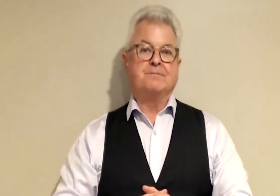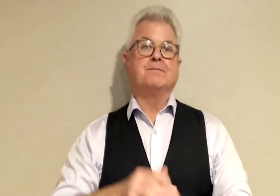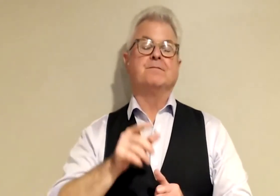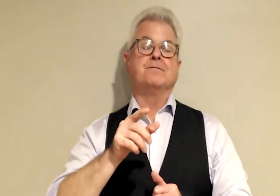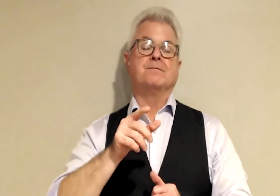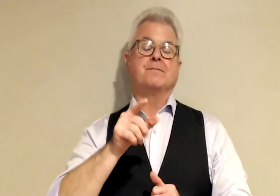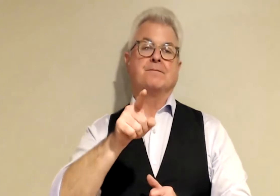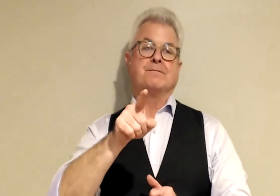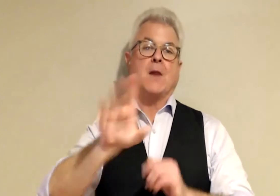a different set of rules.